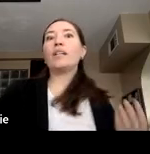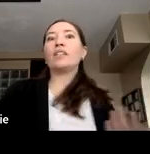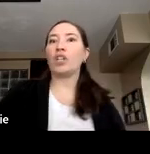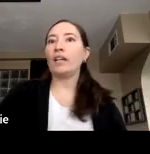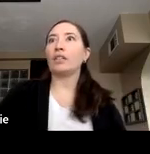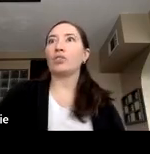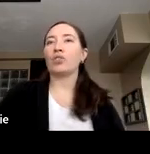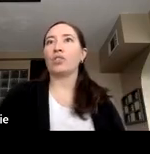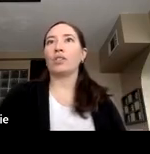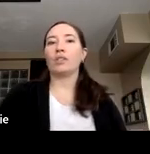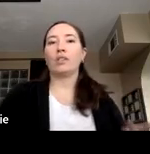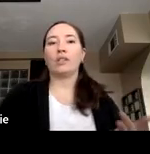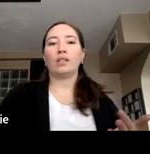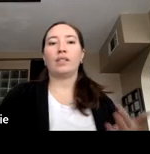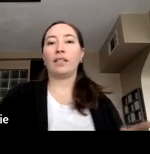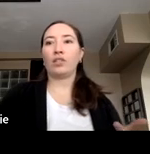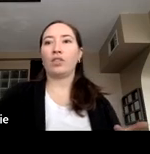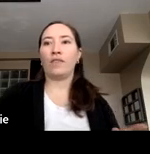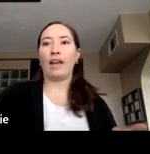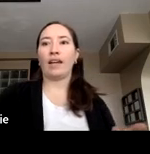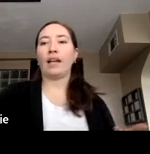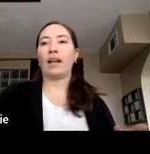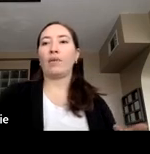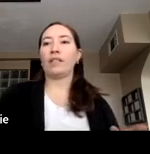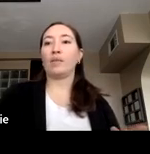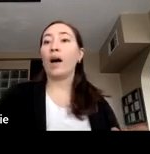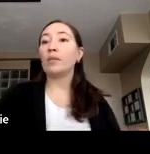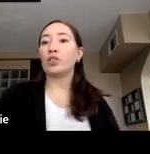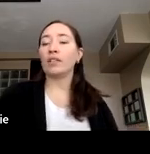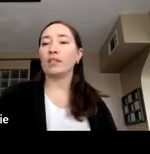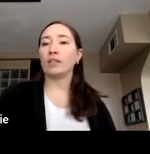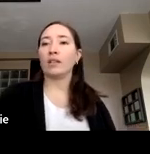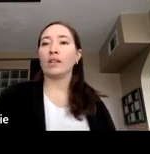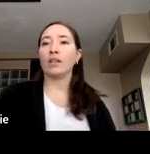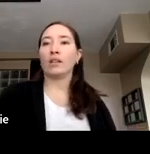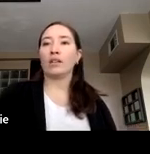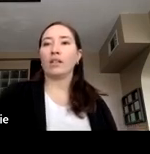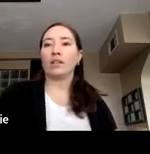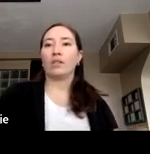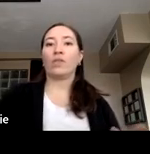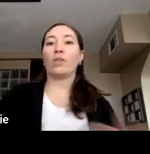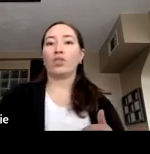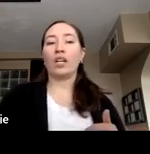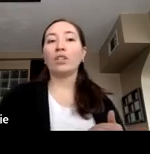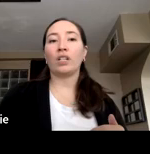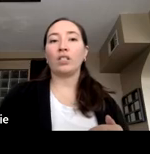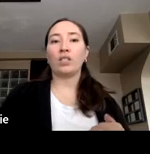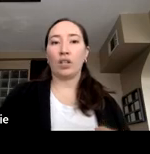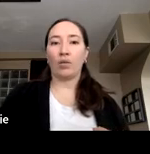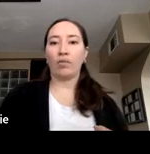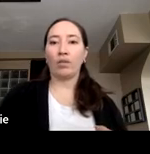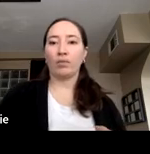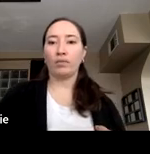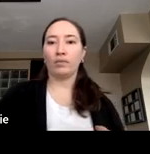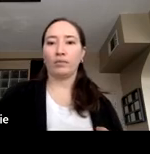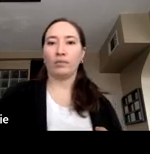Now I've made a change to this survey, and I would need to publish it for those changes to